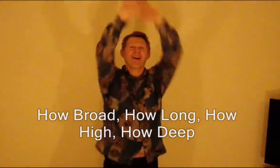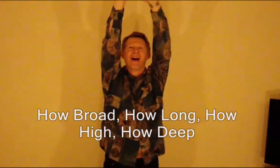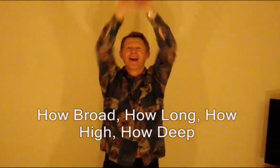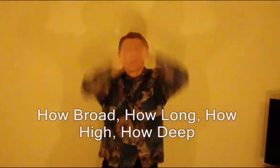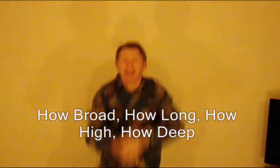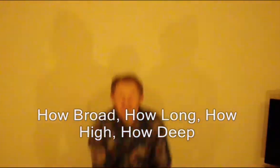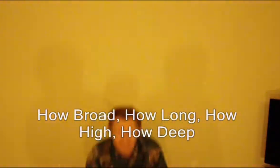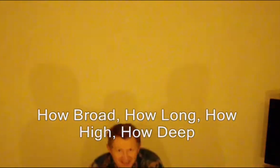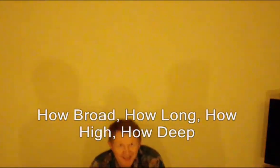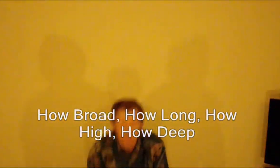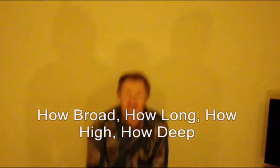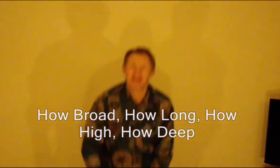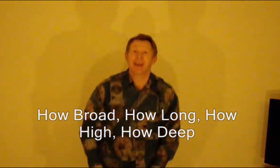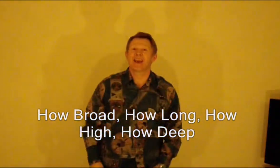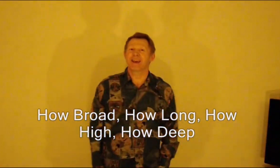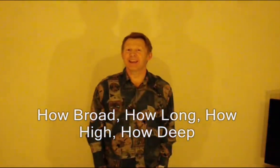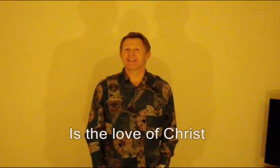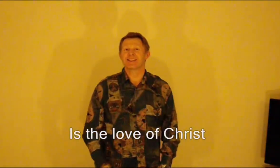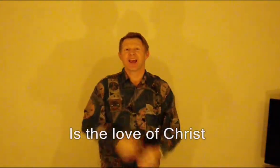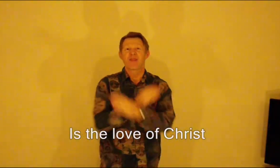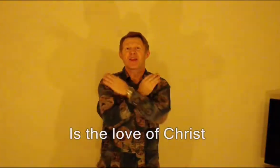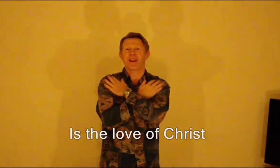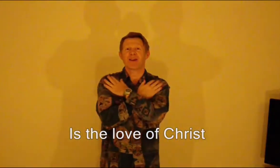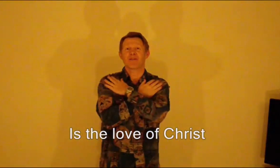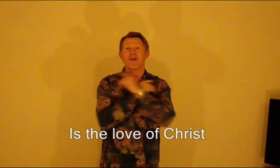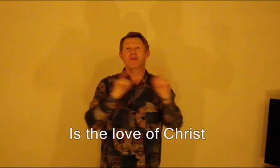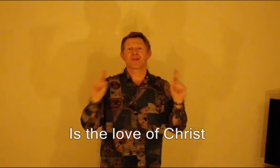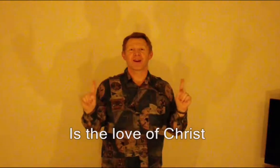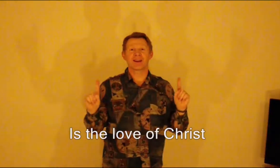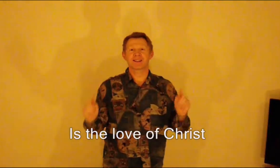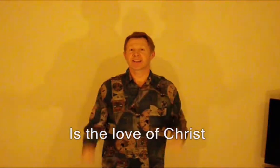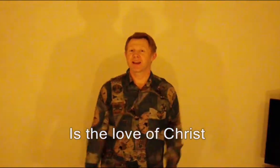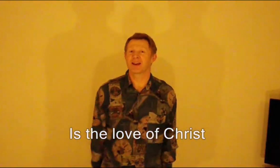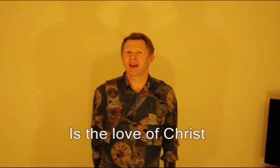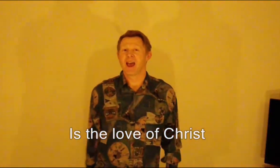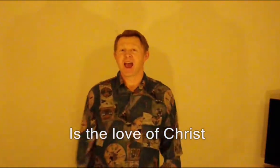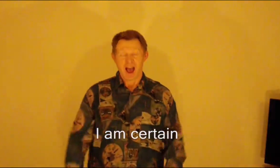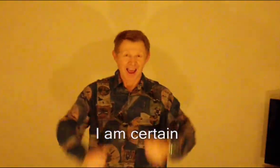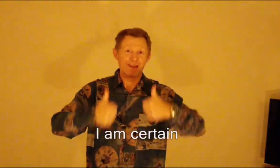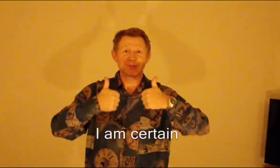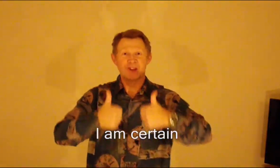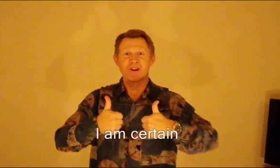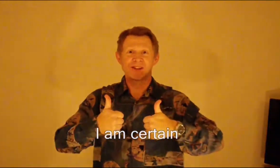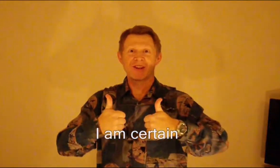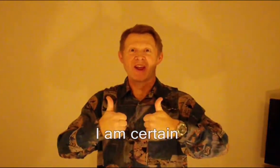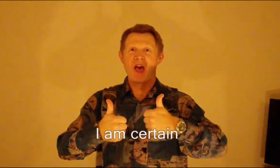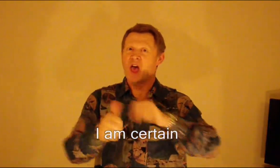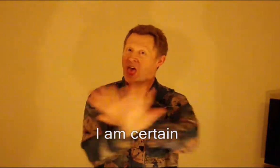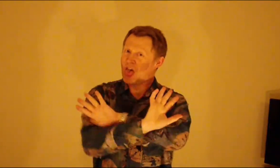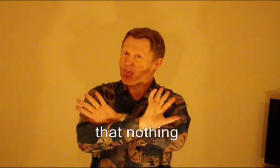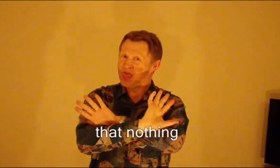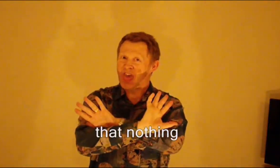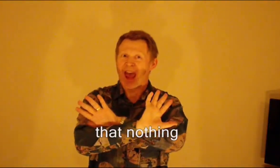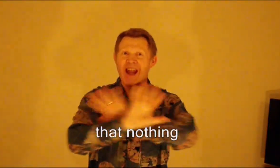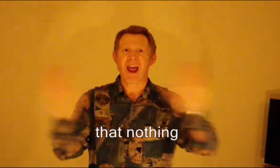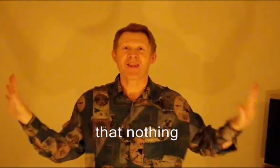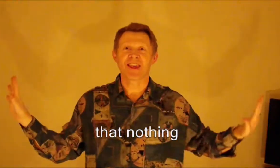how high, how deep is the love of Christ? I am certain that